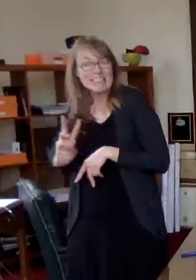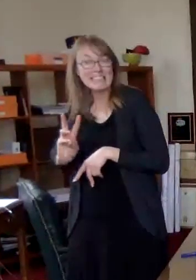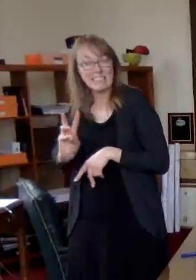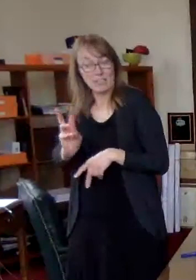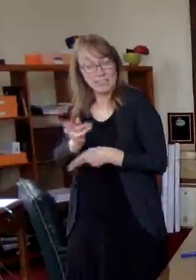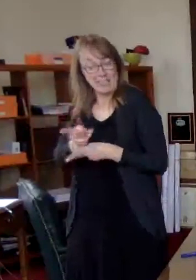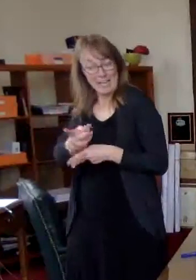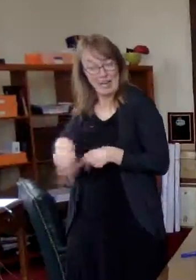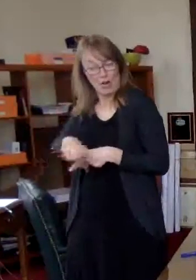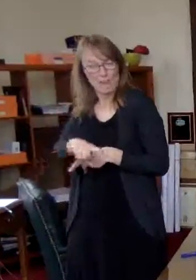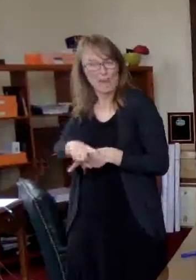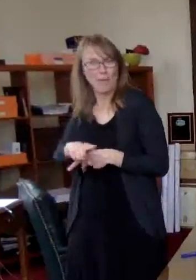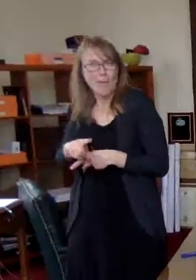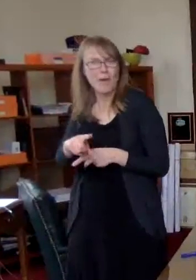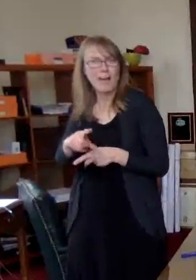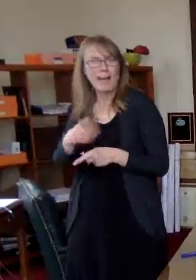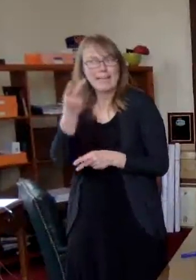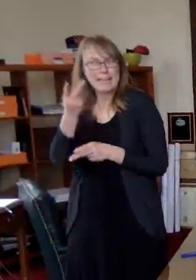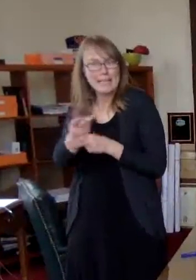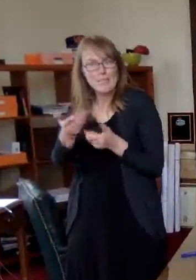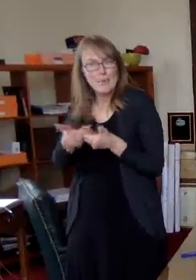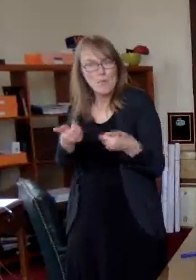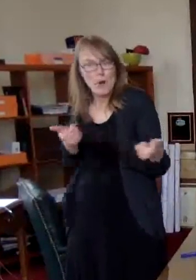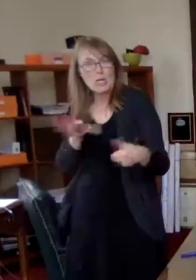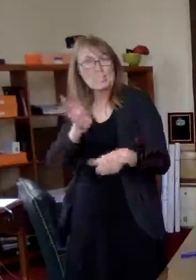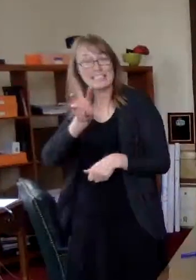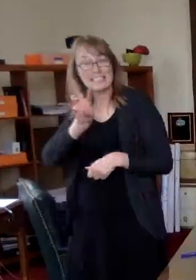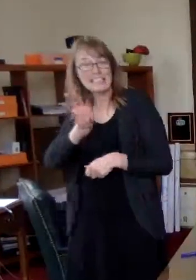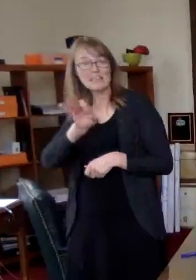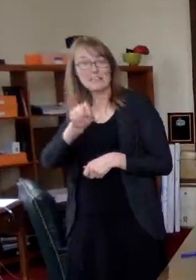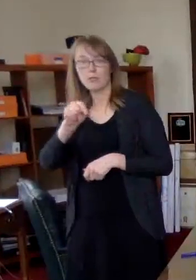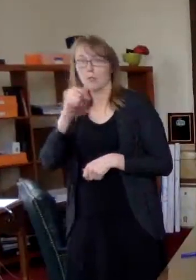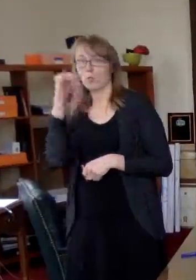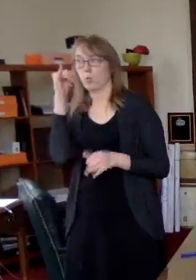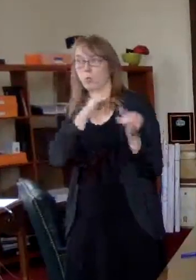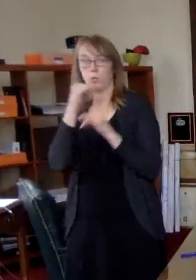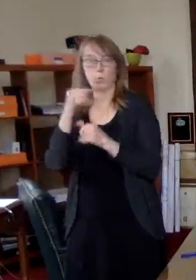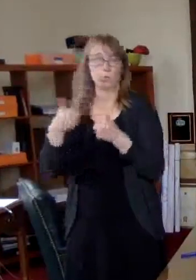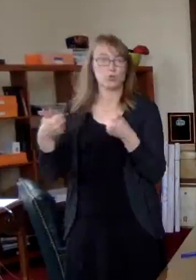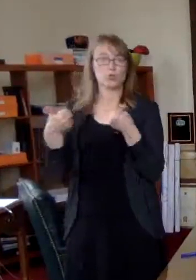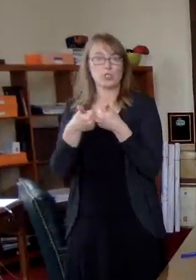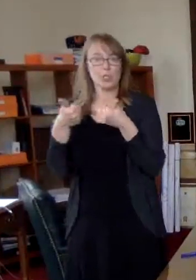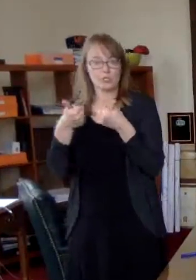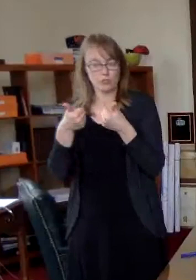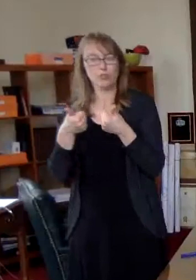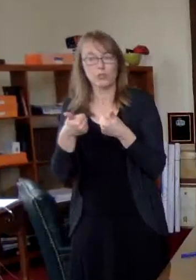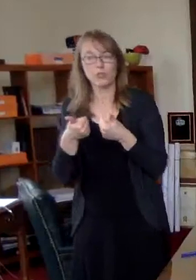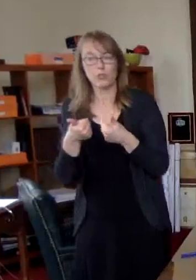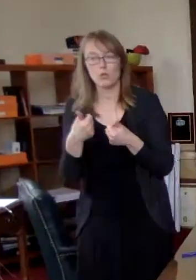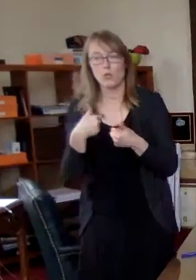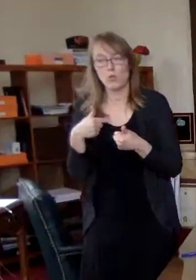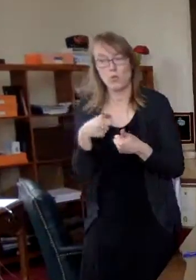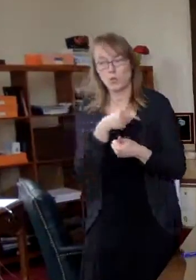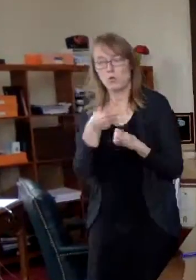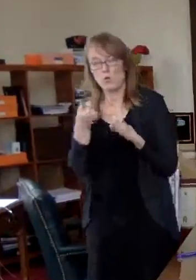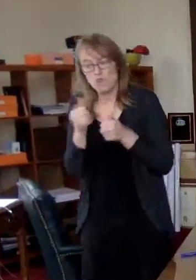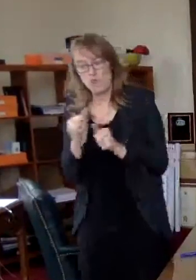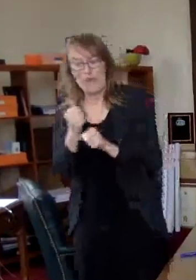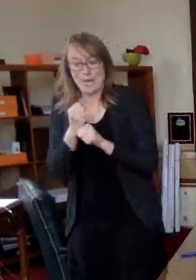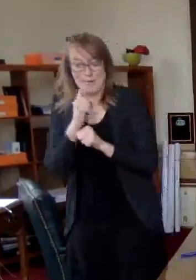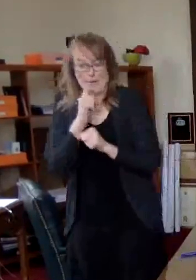that are in daycare so that the daycare for the people who really have to go to work is available. And I know